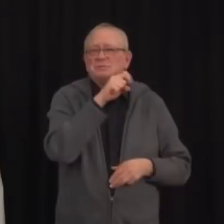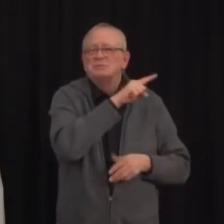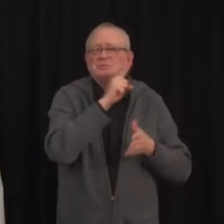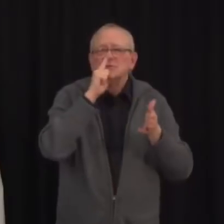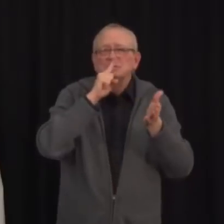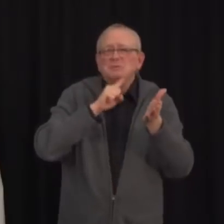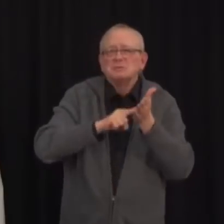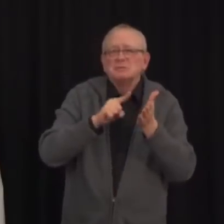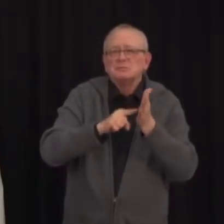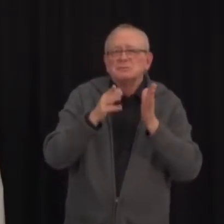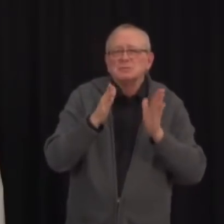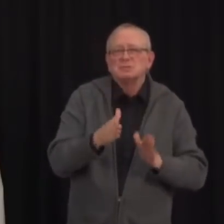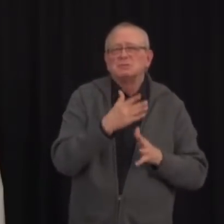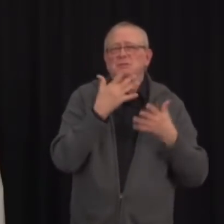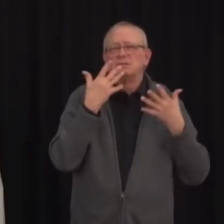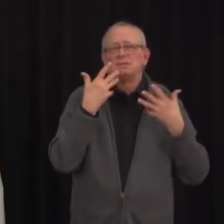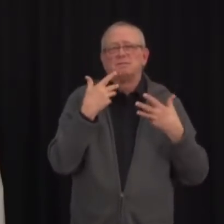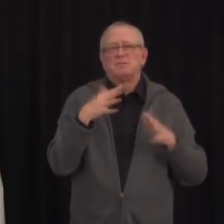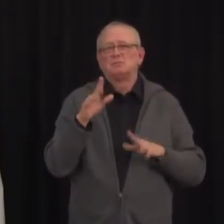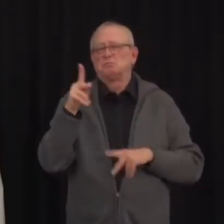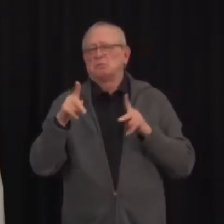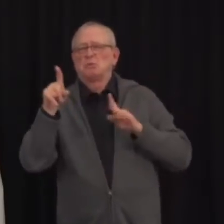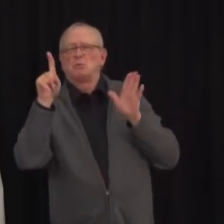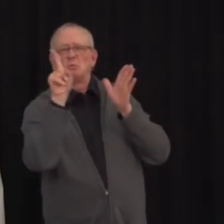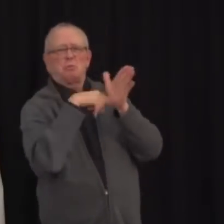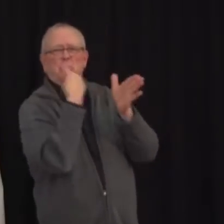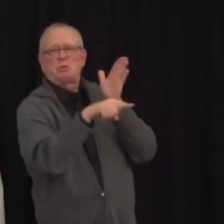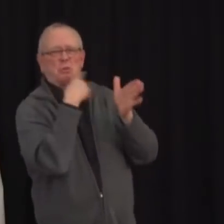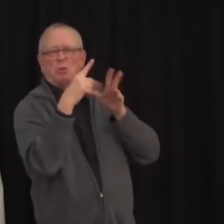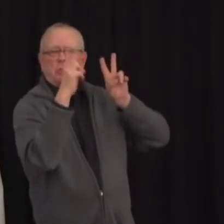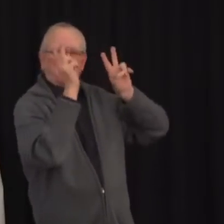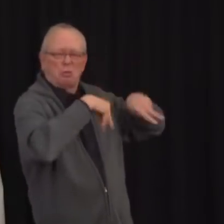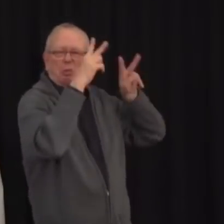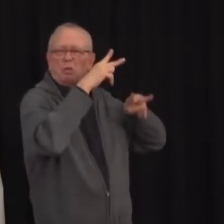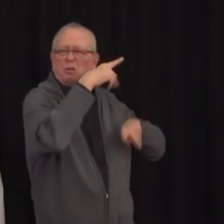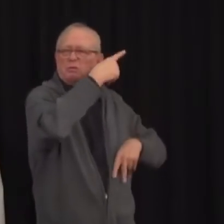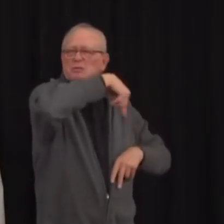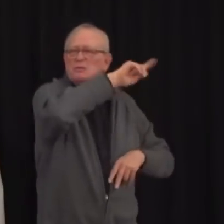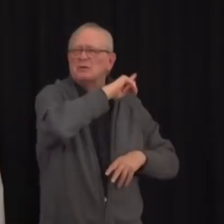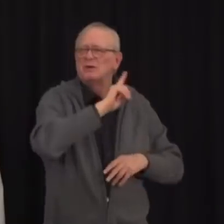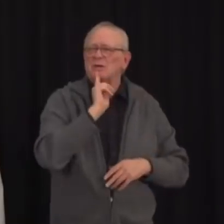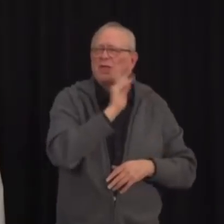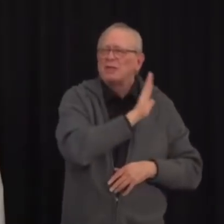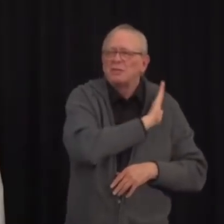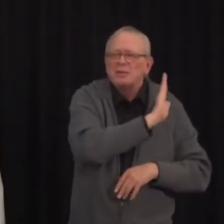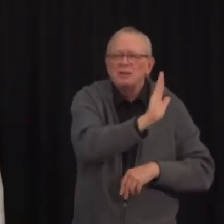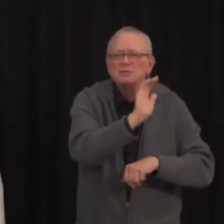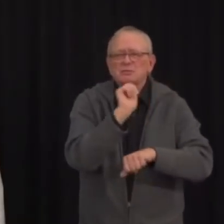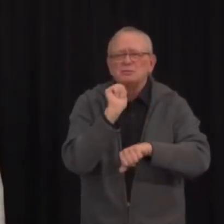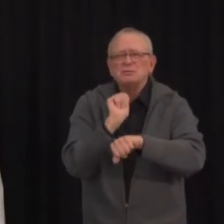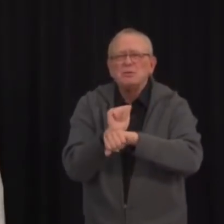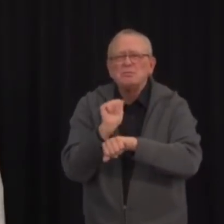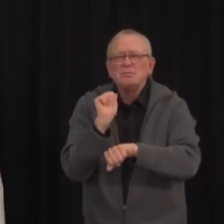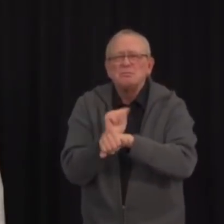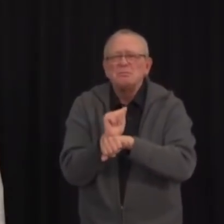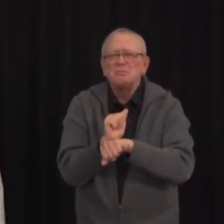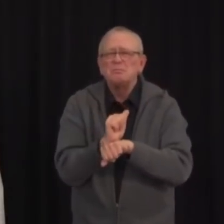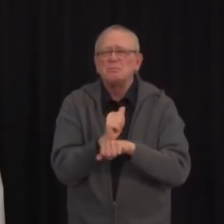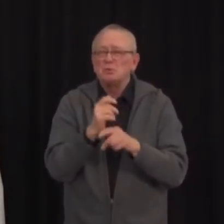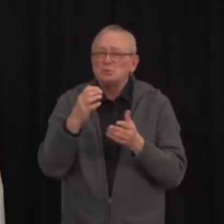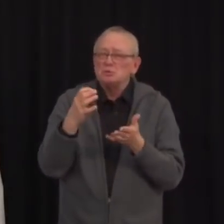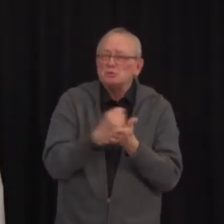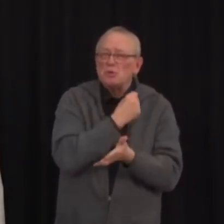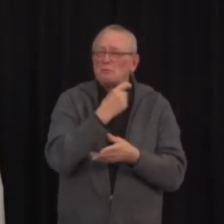as they go about their jobs. Nobody deserves that, least of all the people who are working to keep all of us